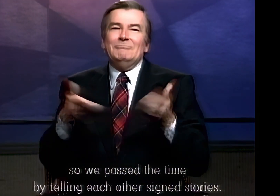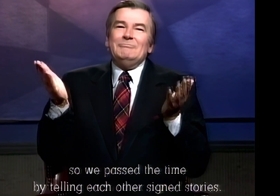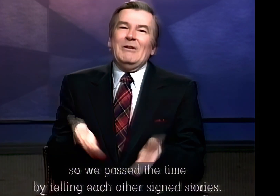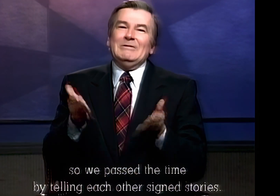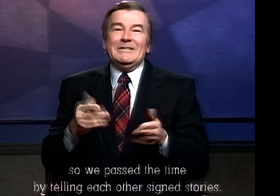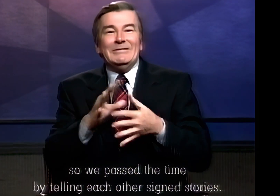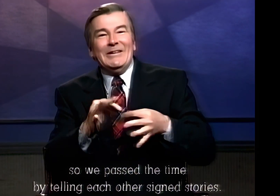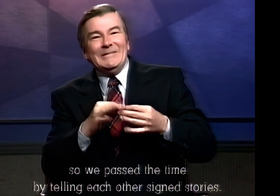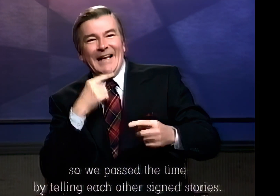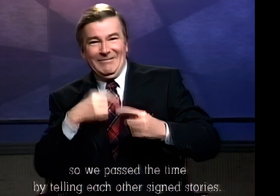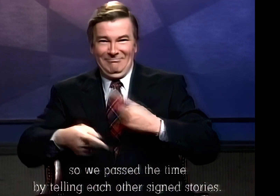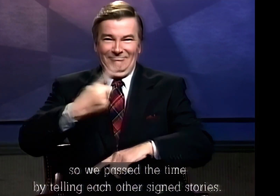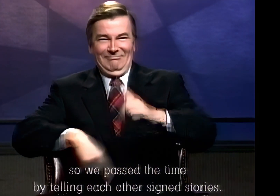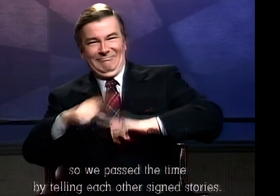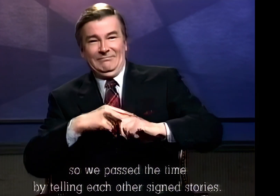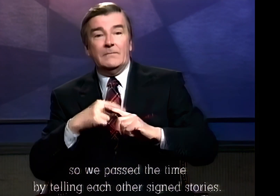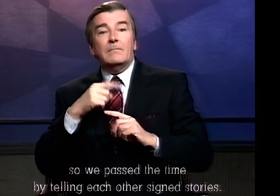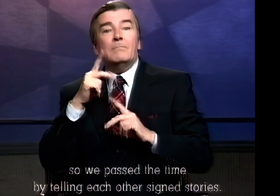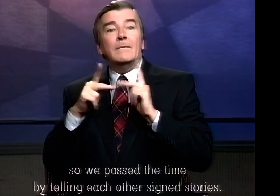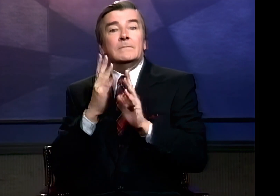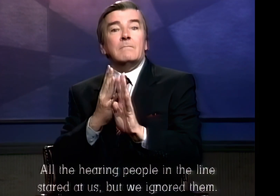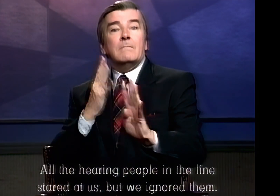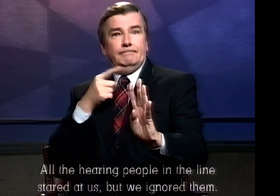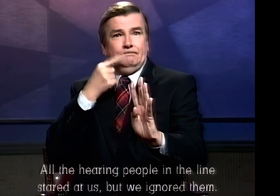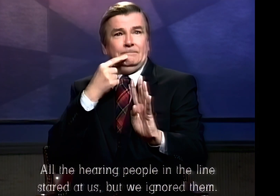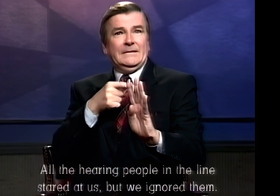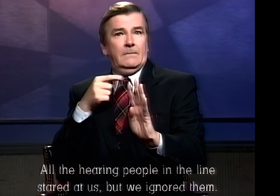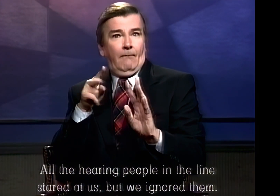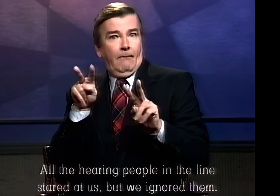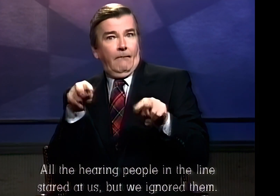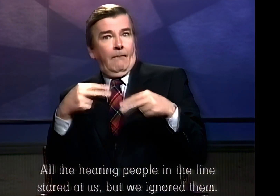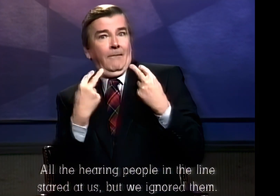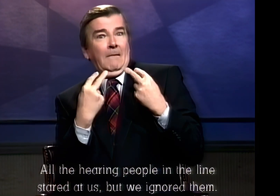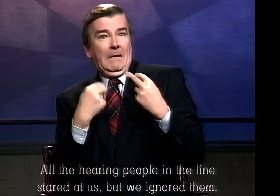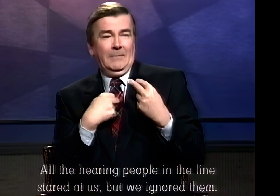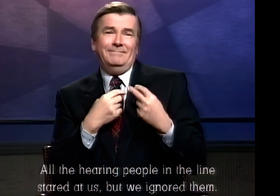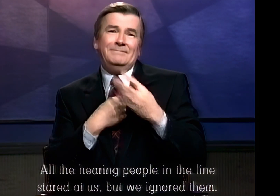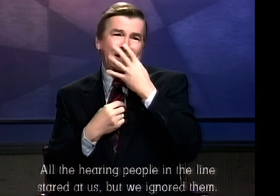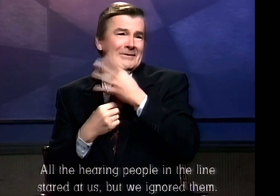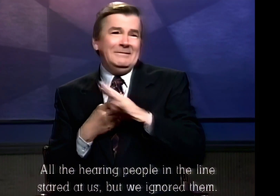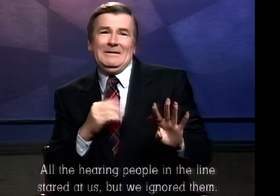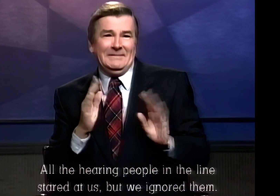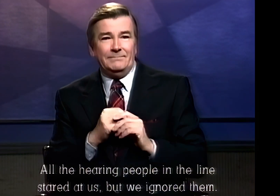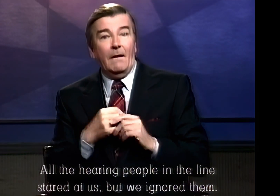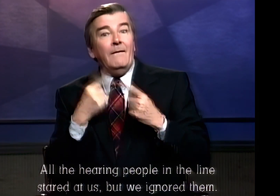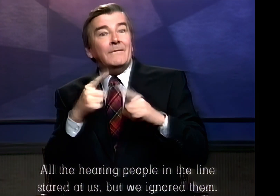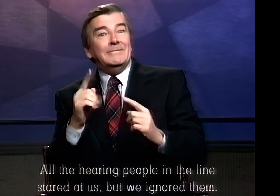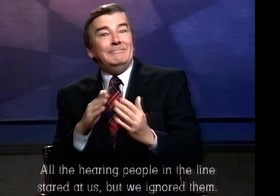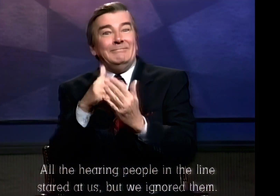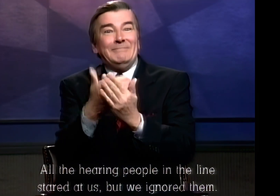telling stories to each other in sign language. All of the hearing people in line stared at us, but we ignored them. When it was our daughter's